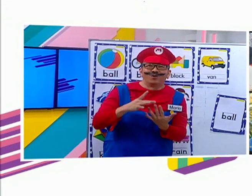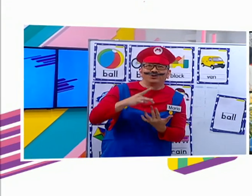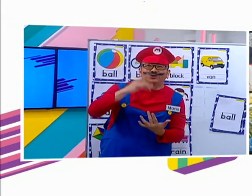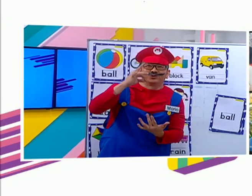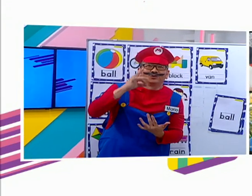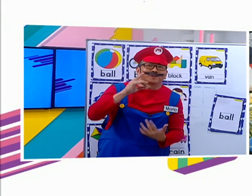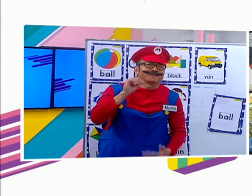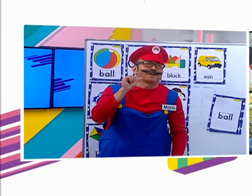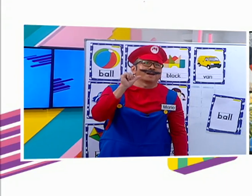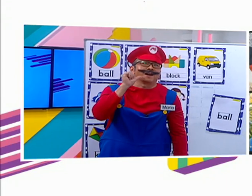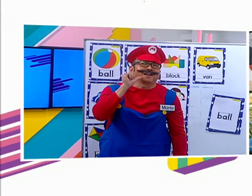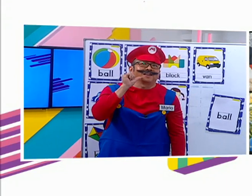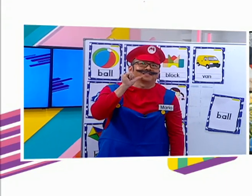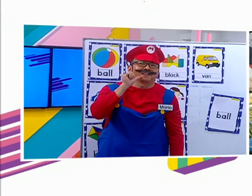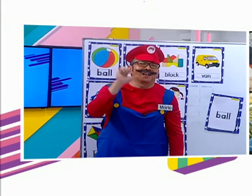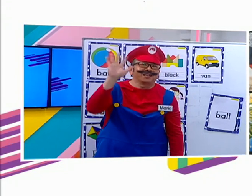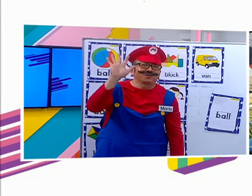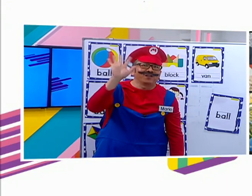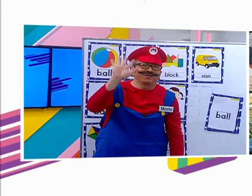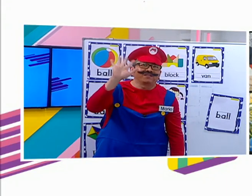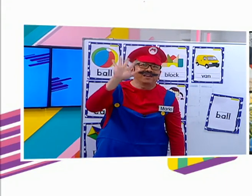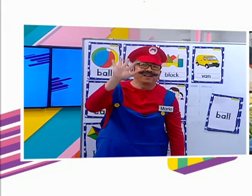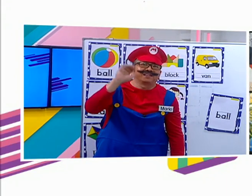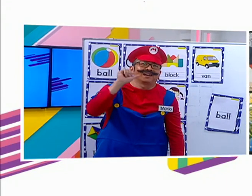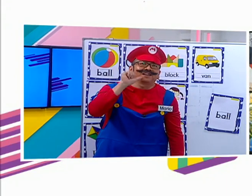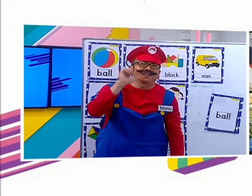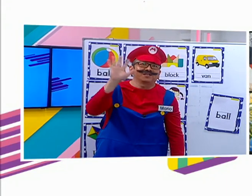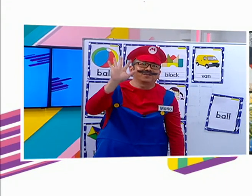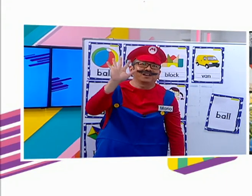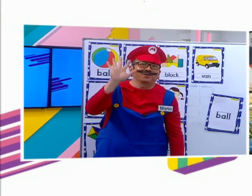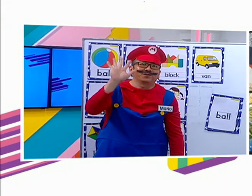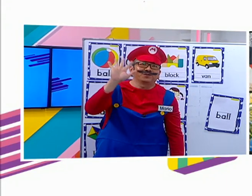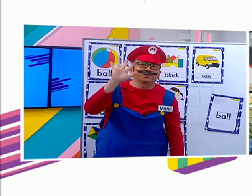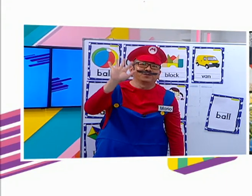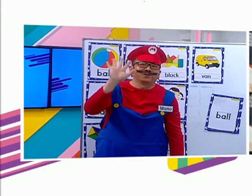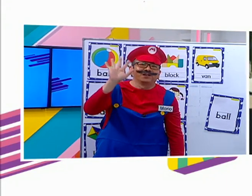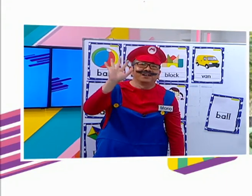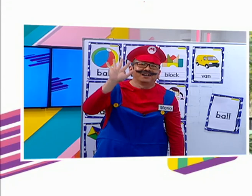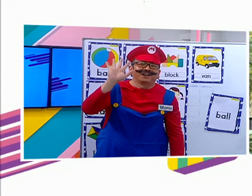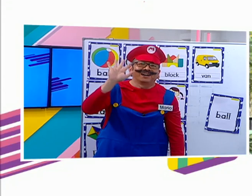I will choose. Anis, wave your hand. Anis, where are you?